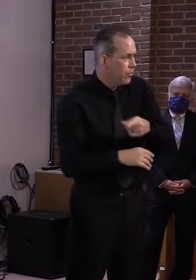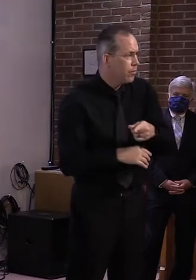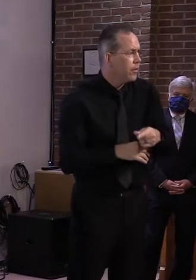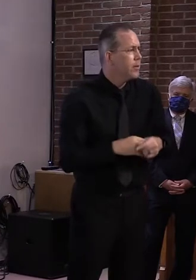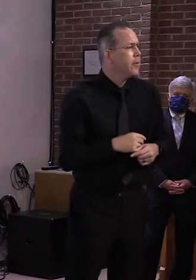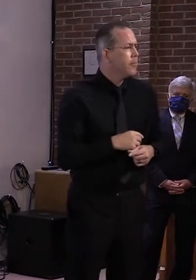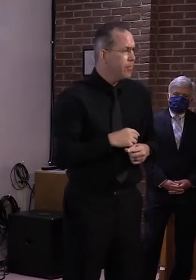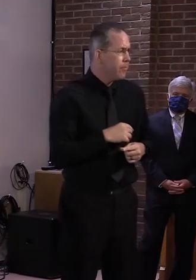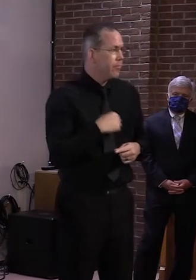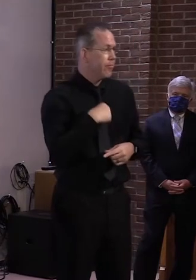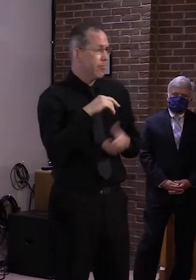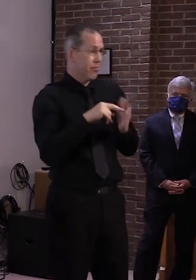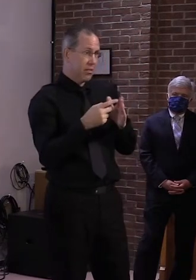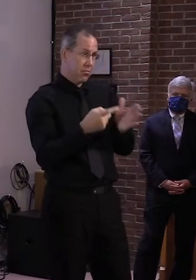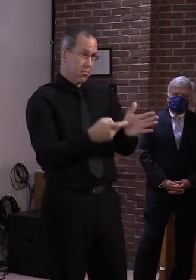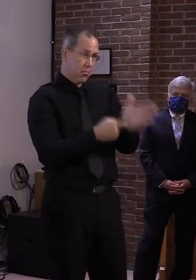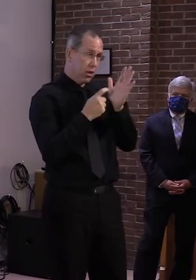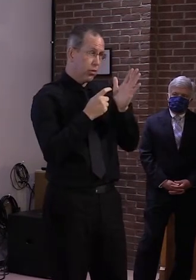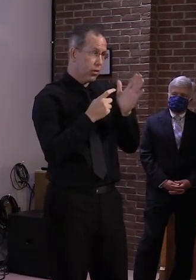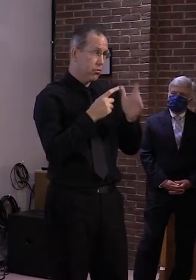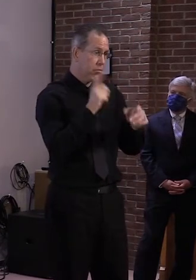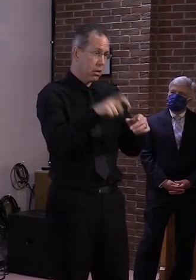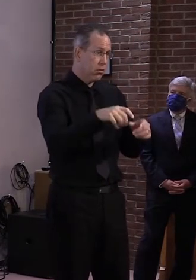mandatory vote by mail for the primary.